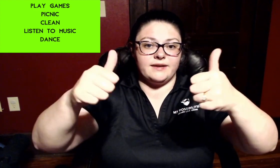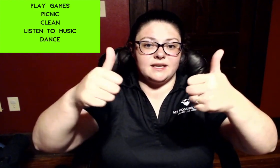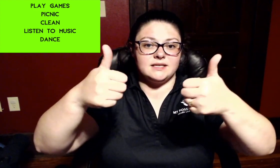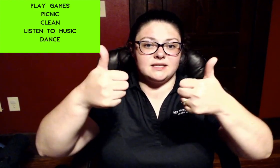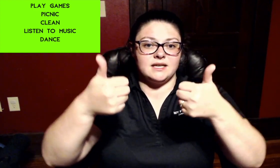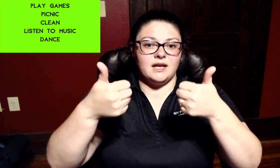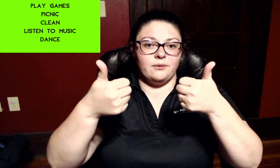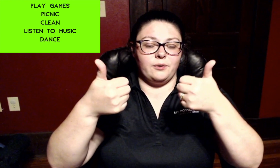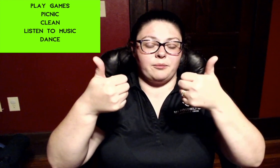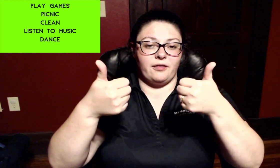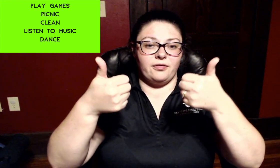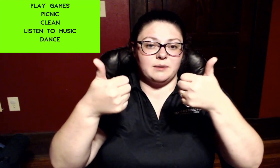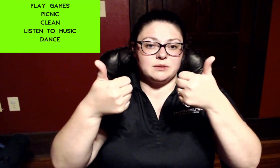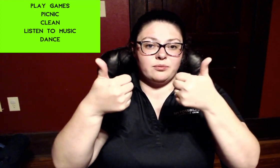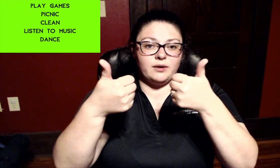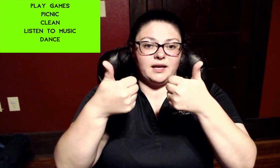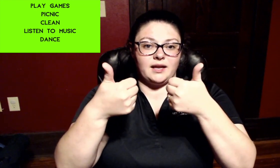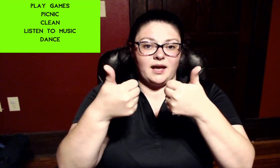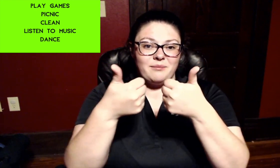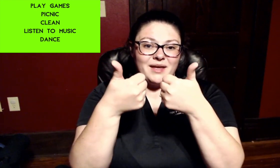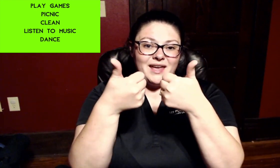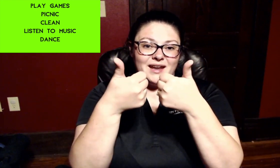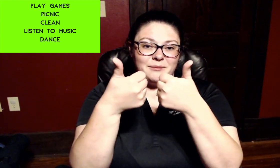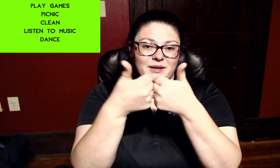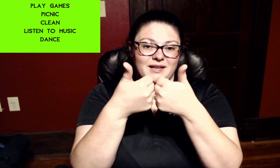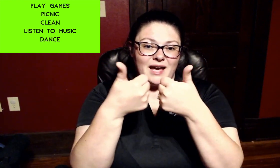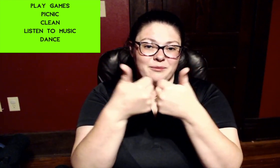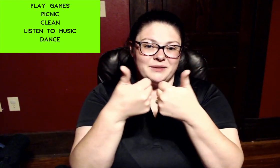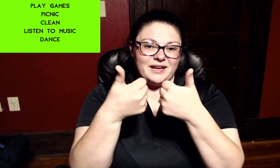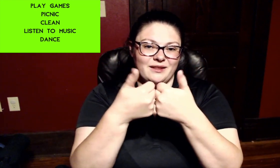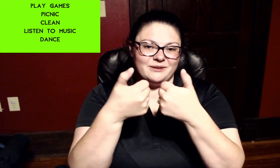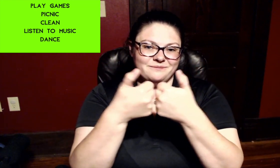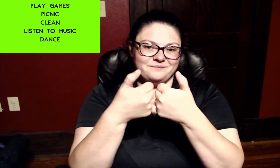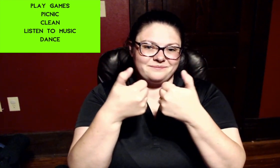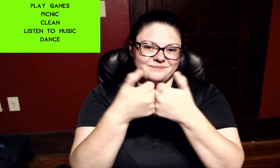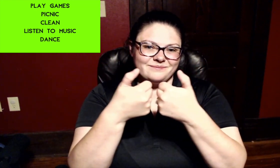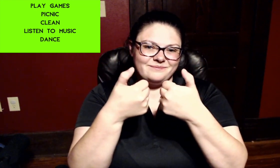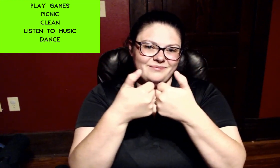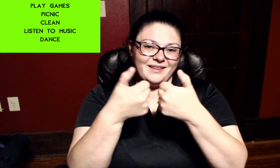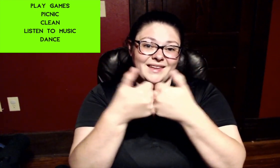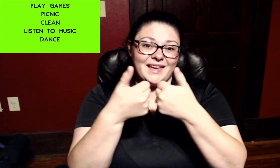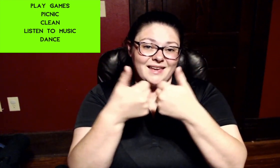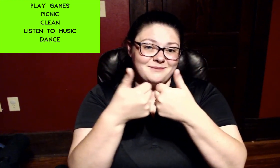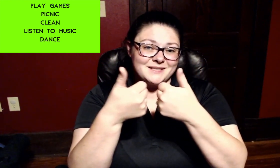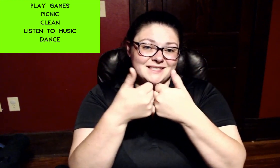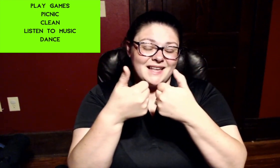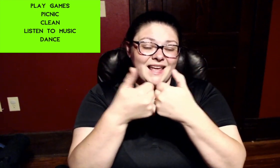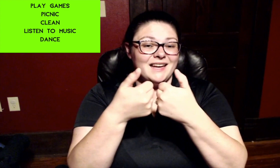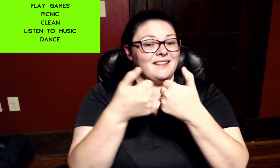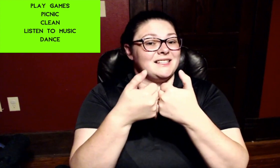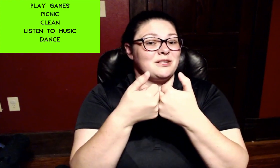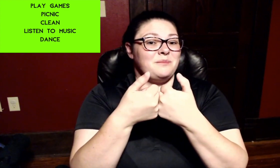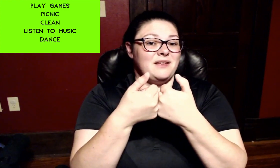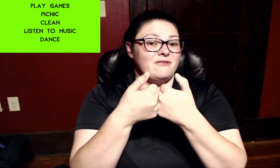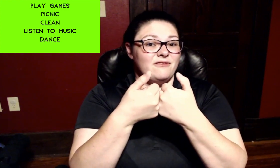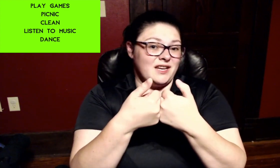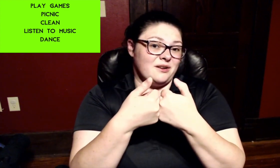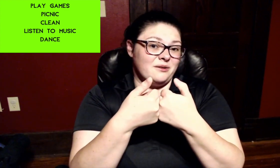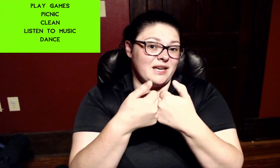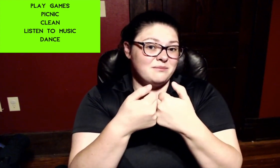fists with my thumbs pointed up, and I'm going to tap them together. Games. Now this could be video games,